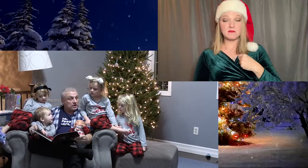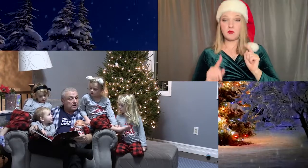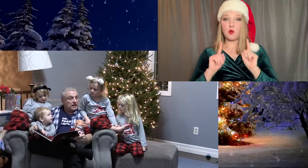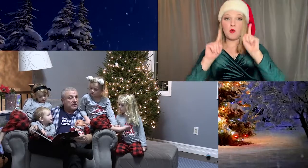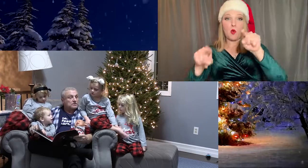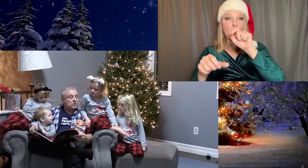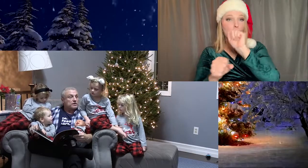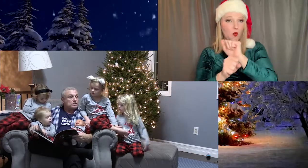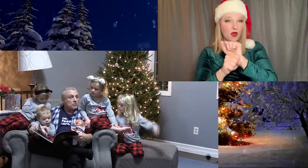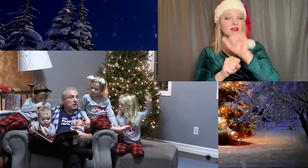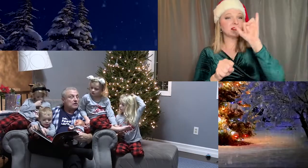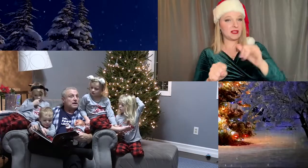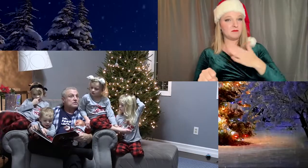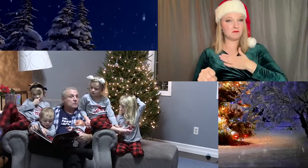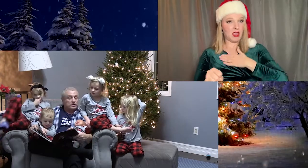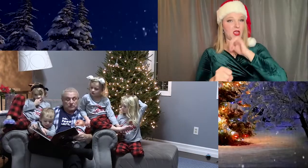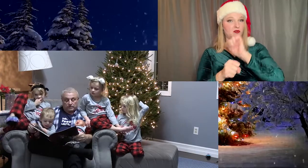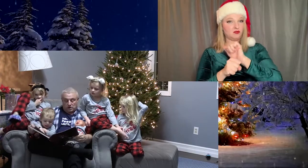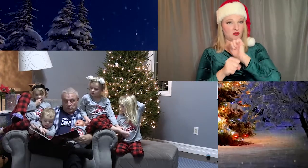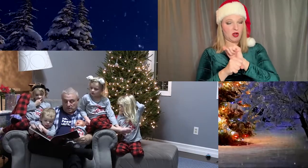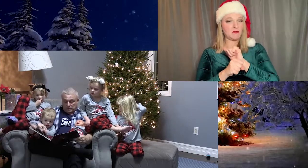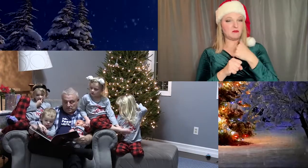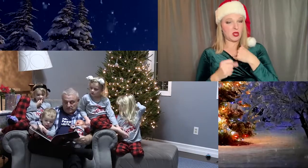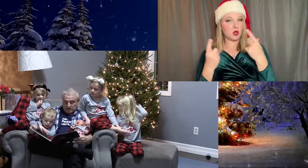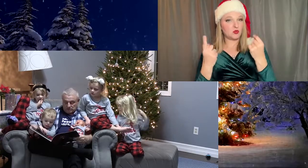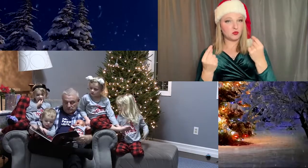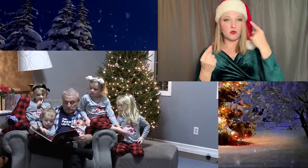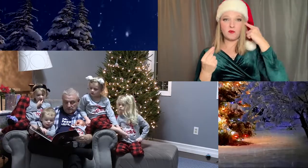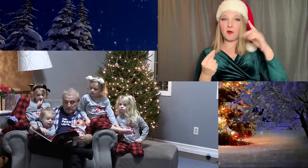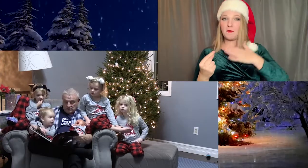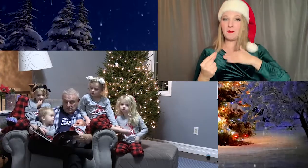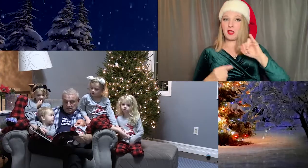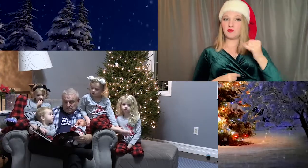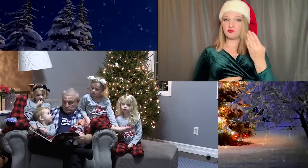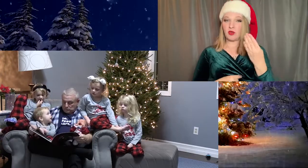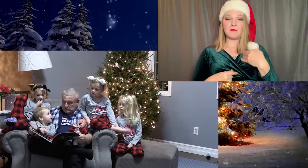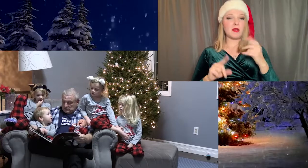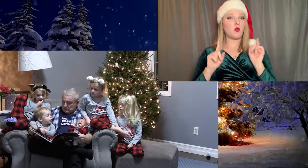center and he's going to work, that's what we do for our work now, is making sure that